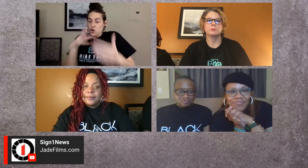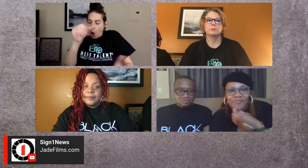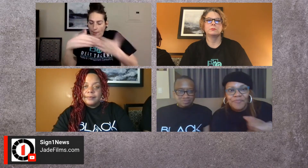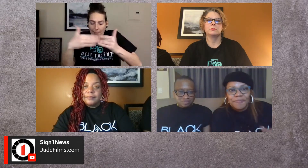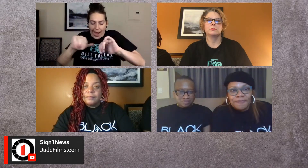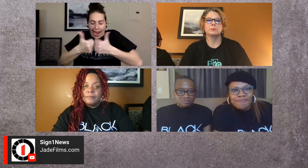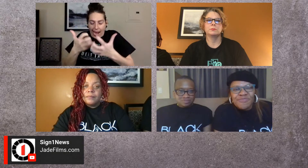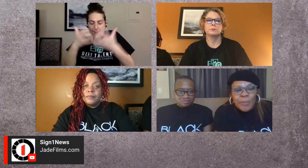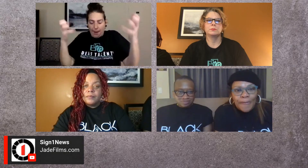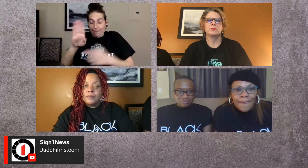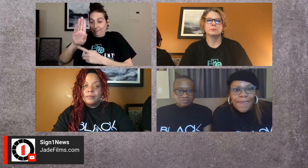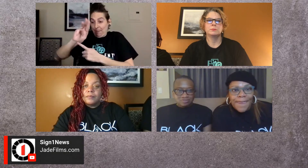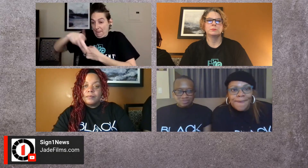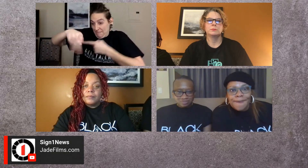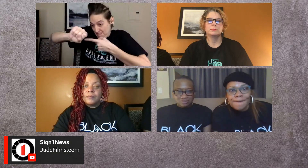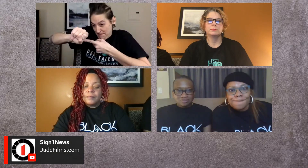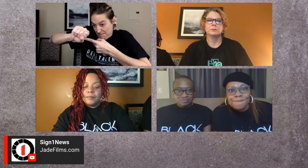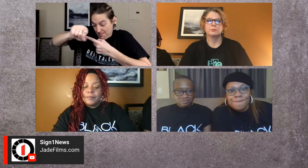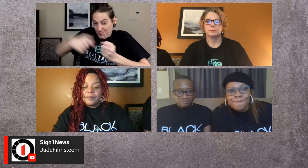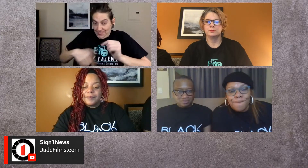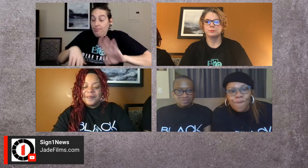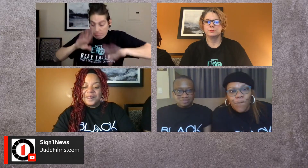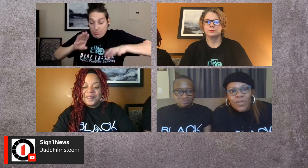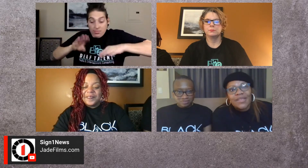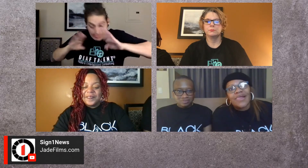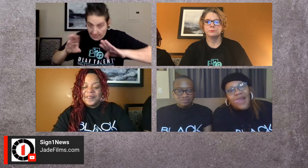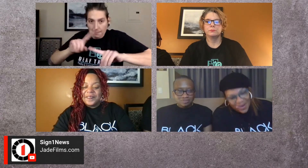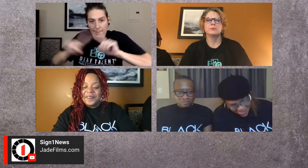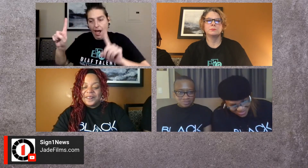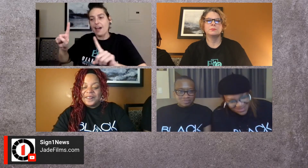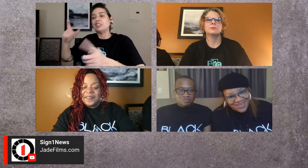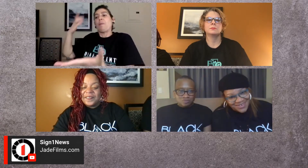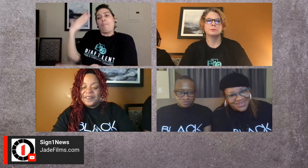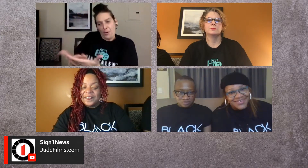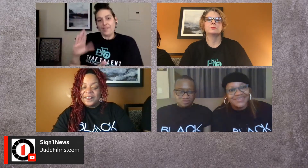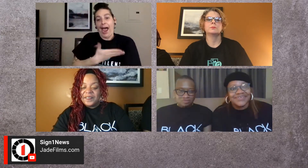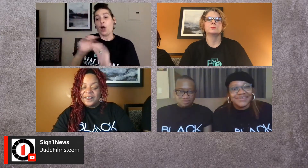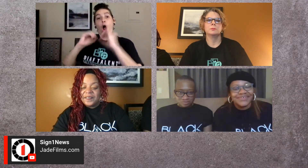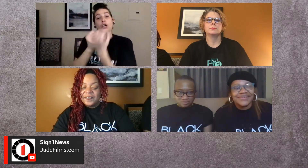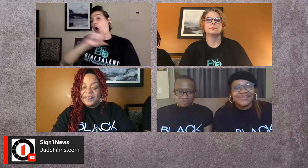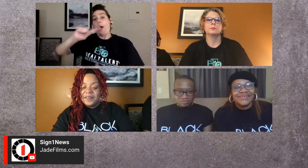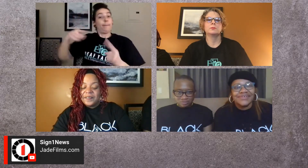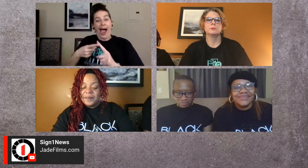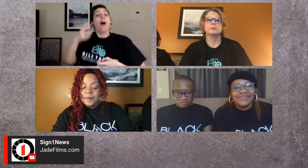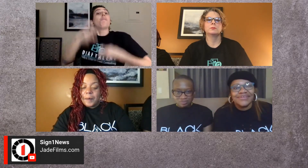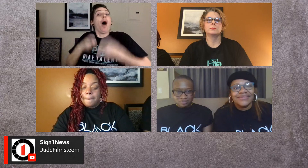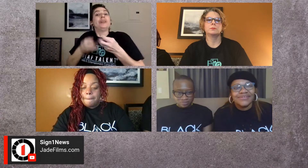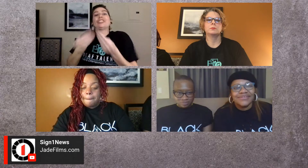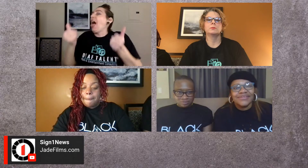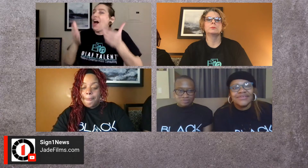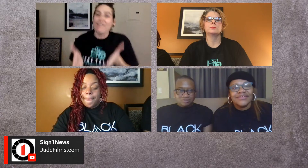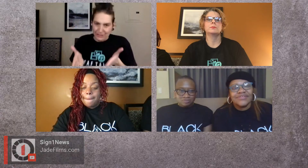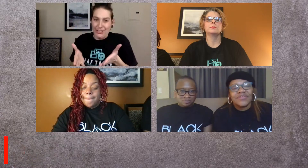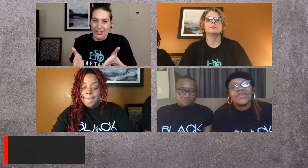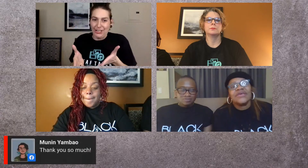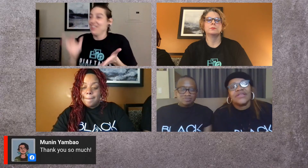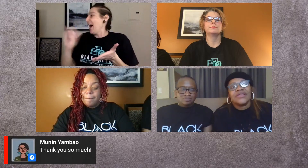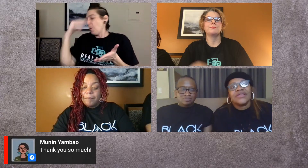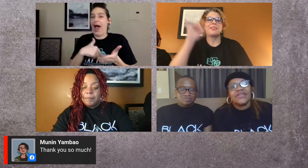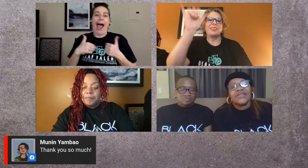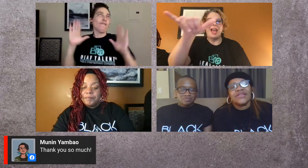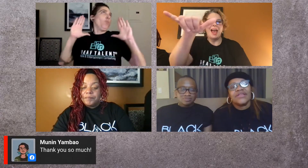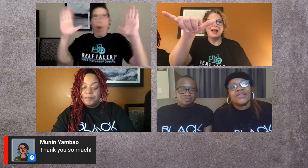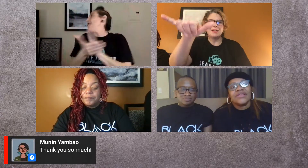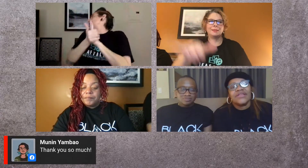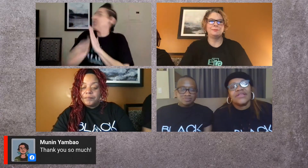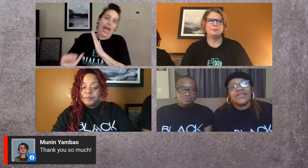We didn't do just Sundance alone. No, no, no. No matter how much, problems that we had, it's all